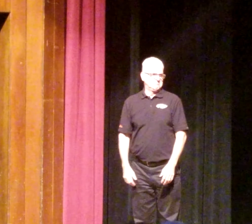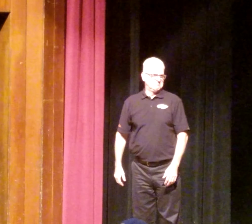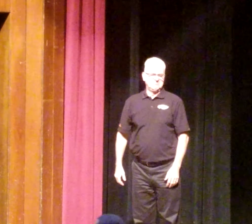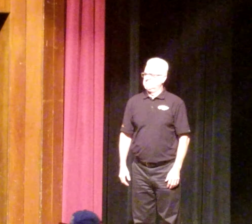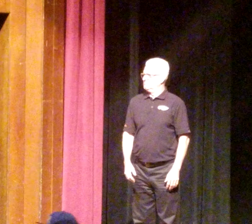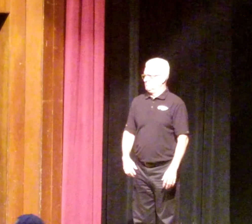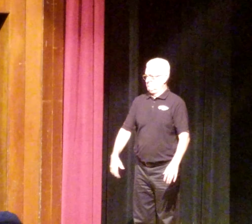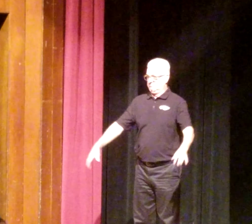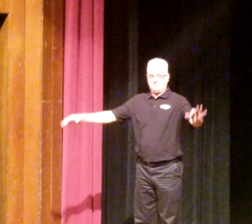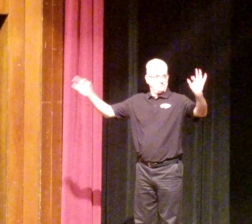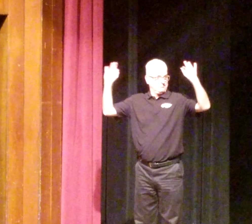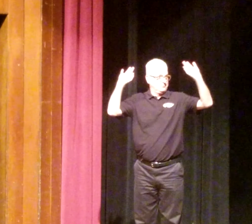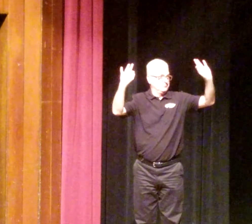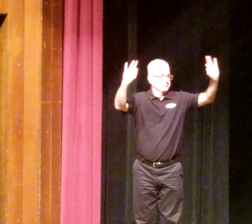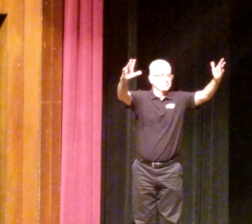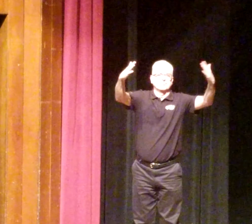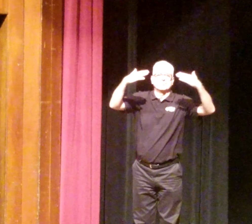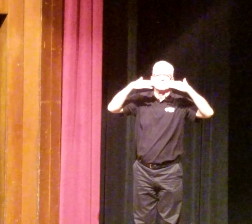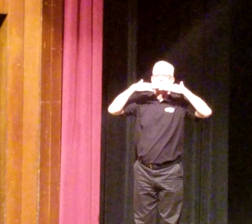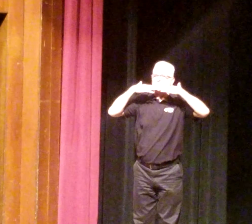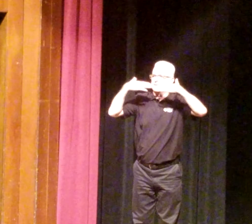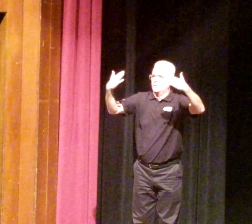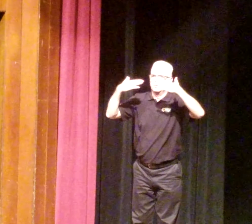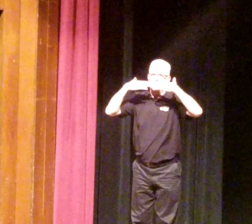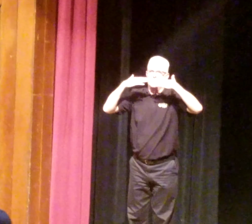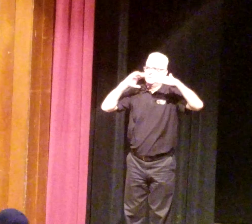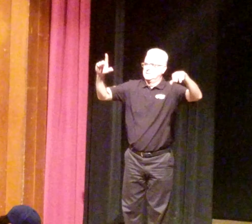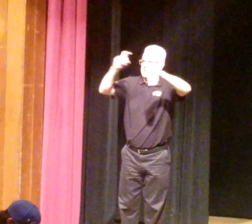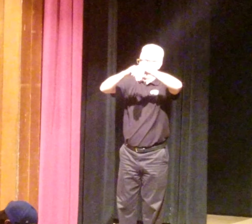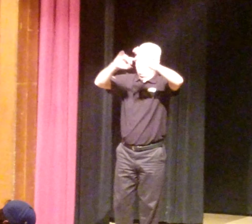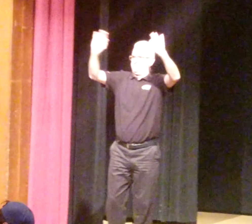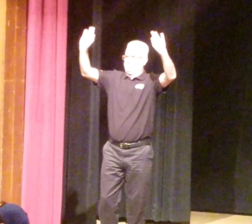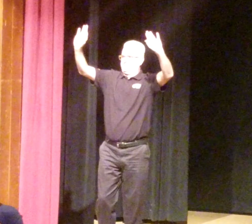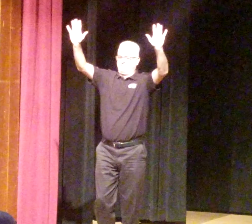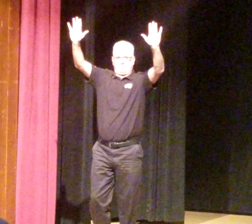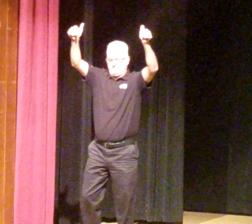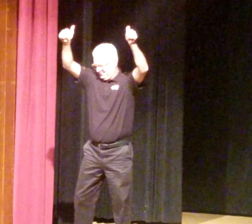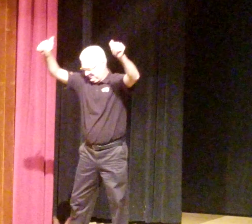Okay, thank you. Thank you so much for your time.